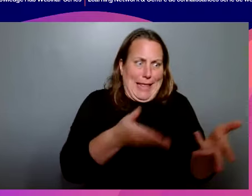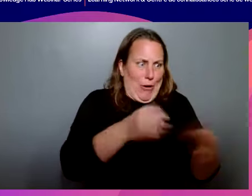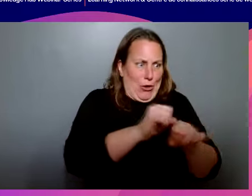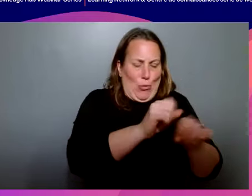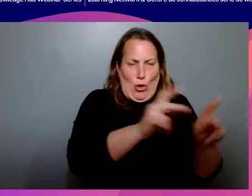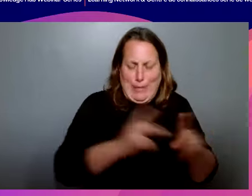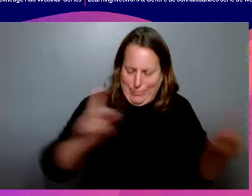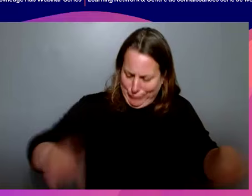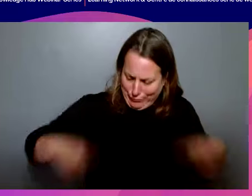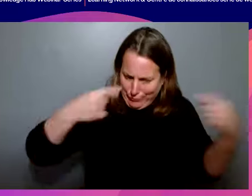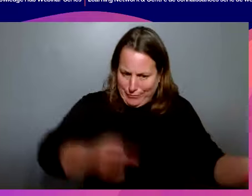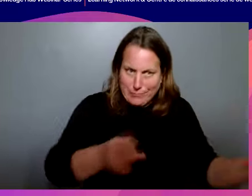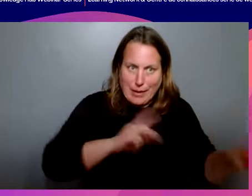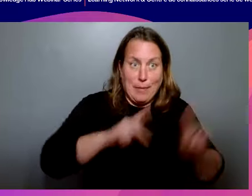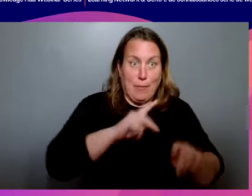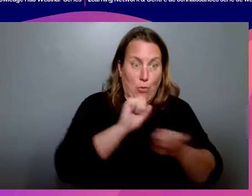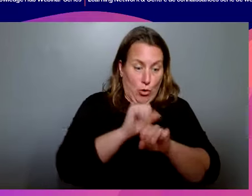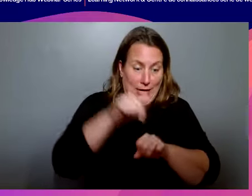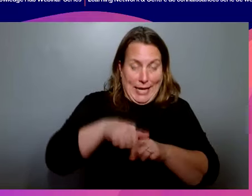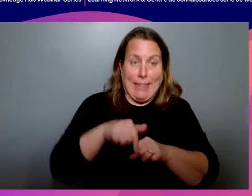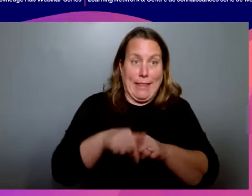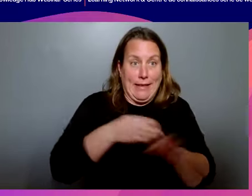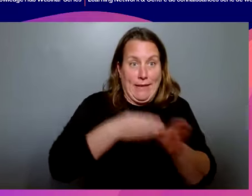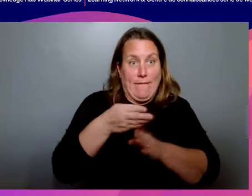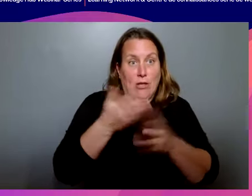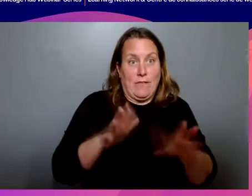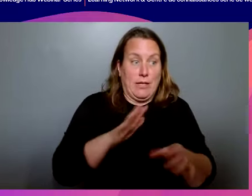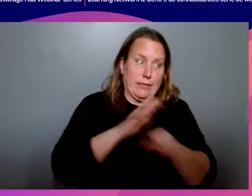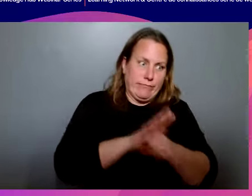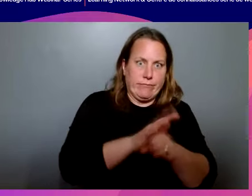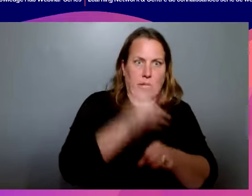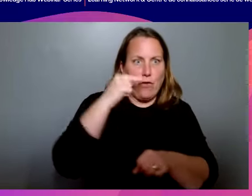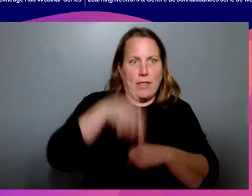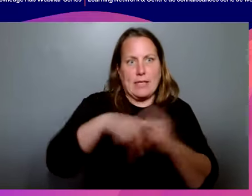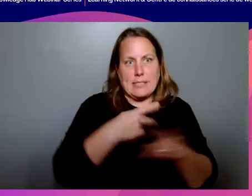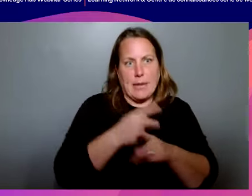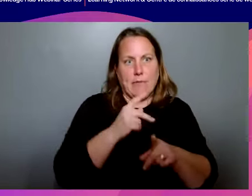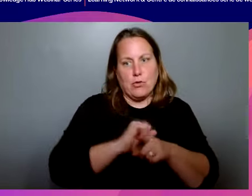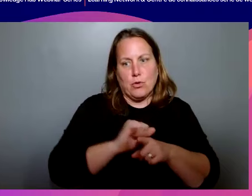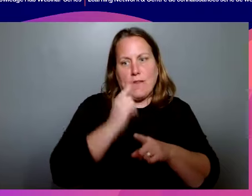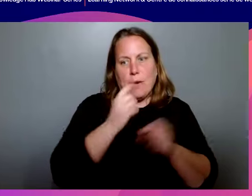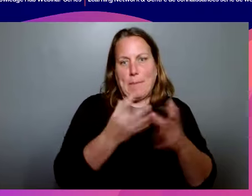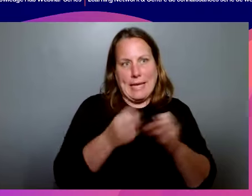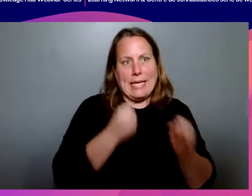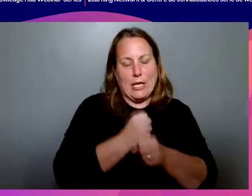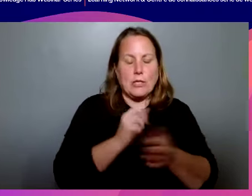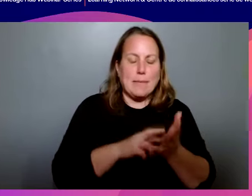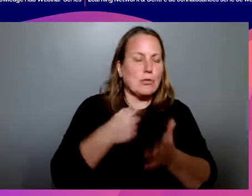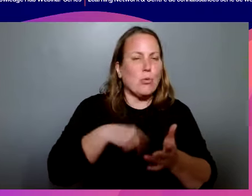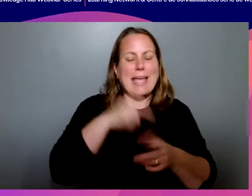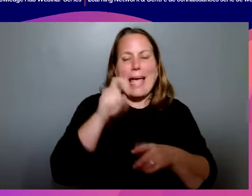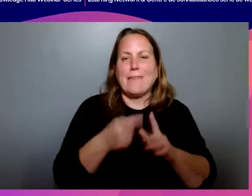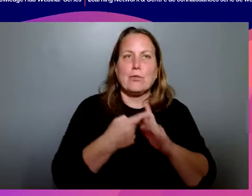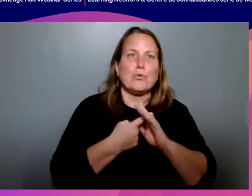people working in this field have been pushing and pushing and pushing for this type of training for many years. And so we just need to start doing the